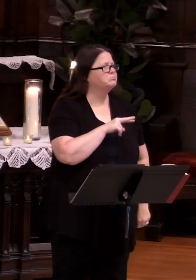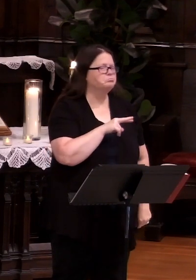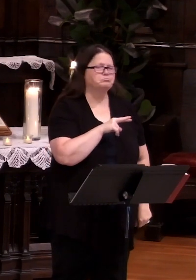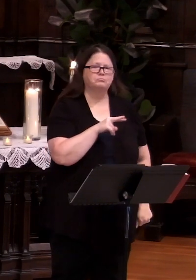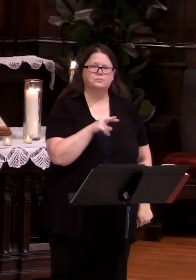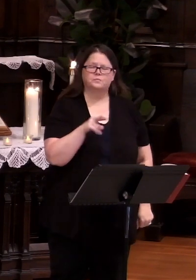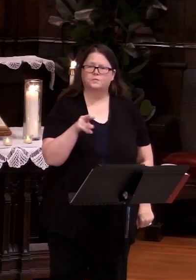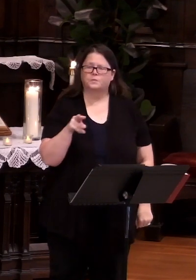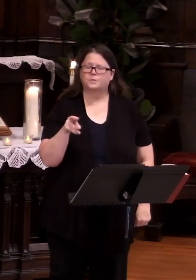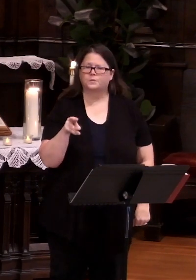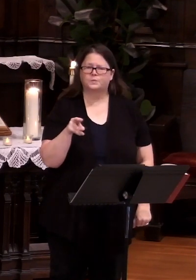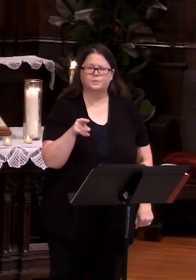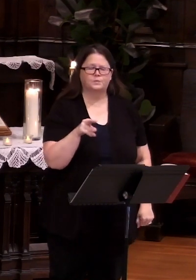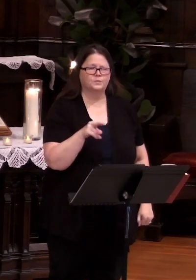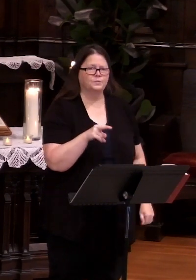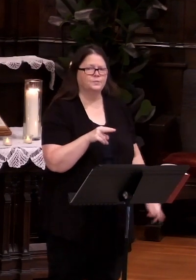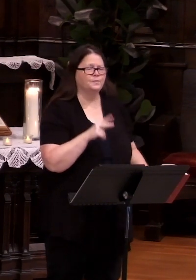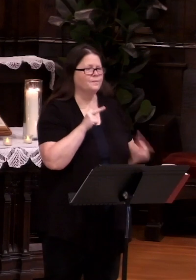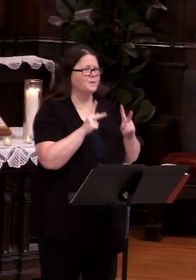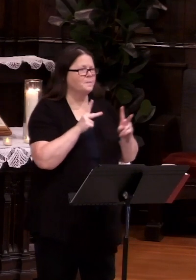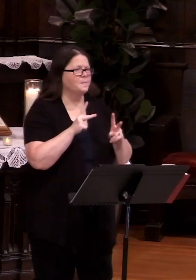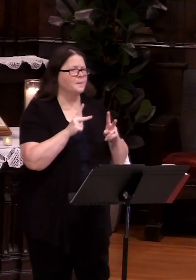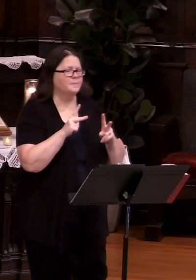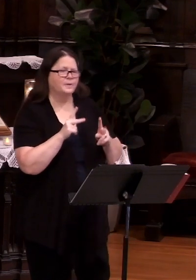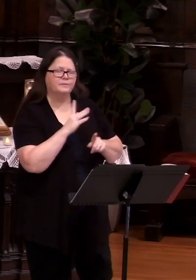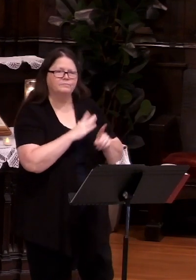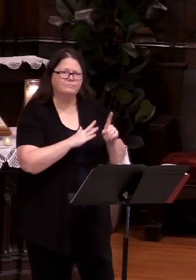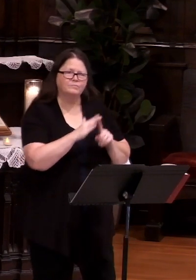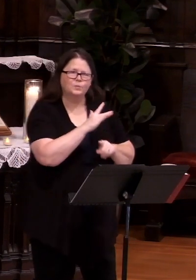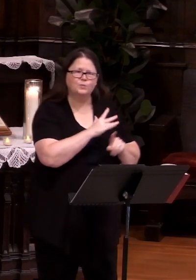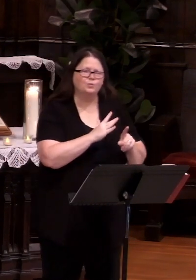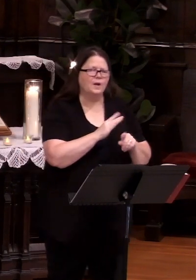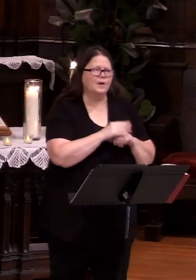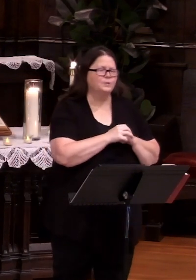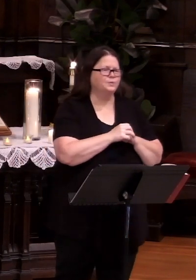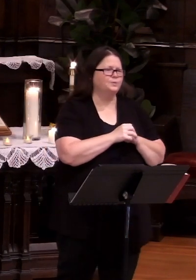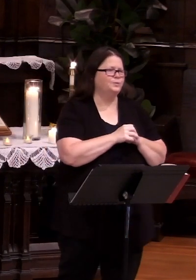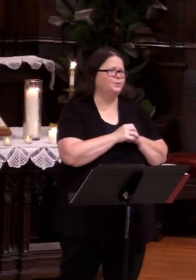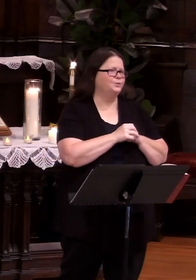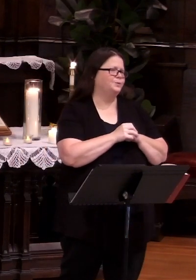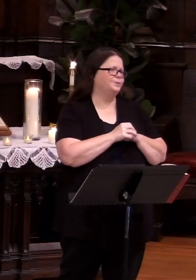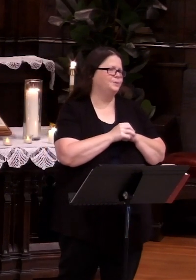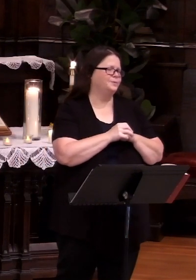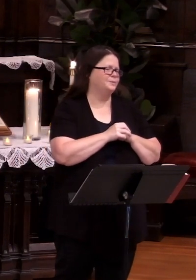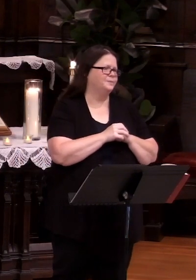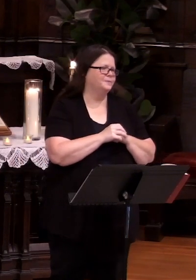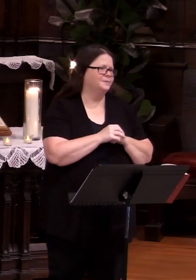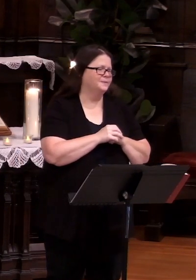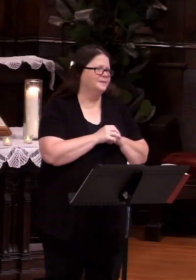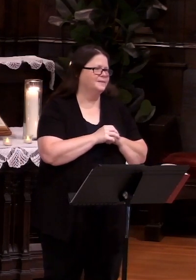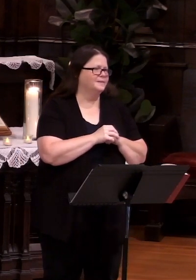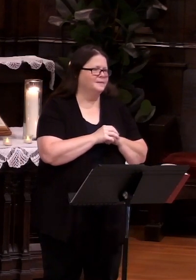Take a look around at the people you have the privilege of being with this morning.